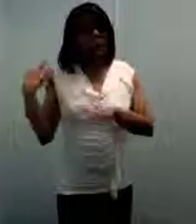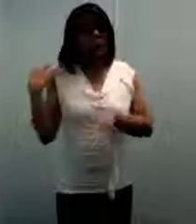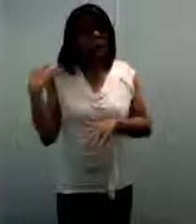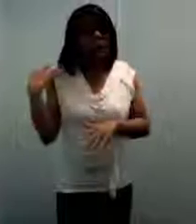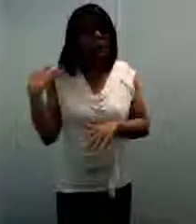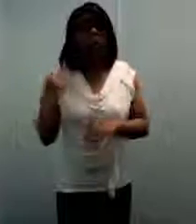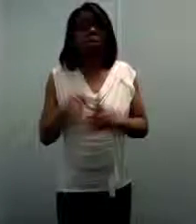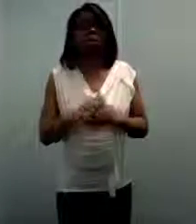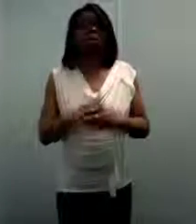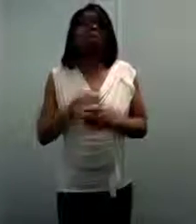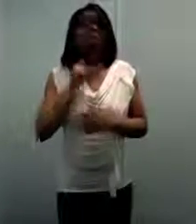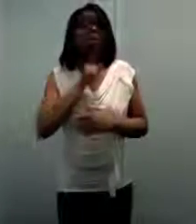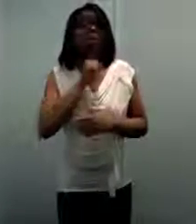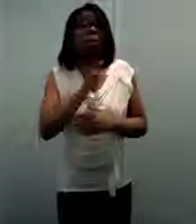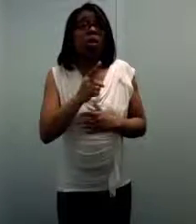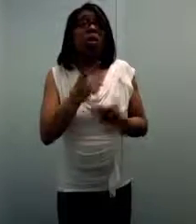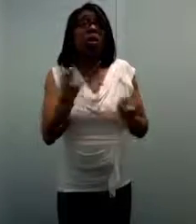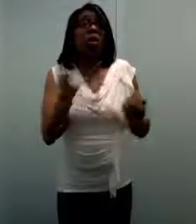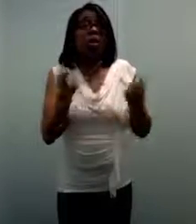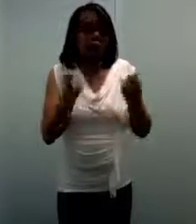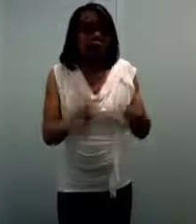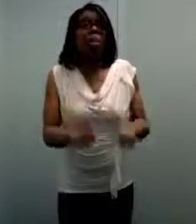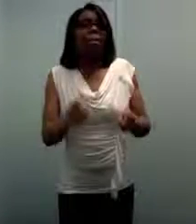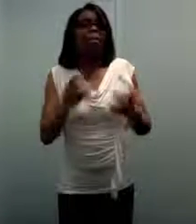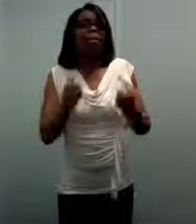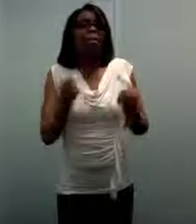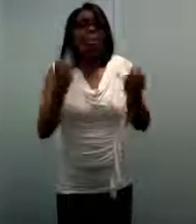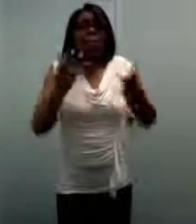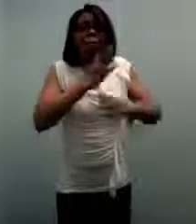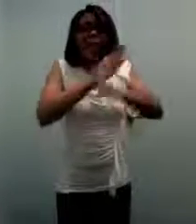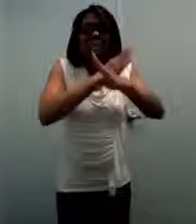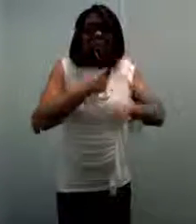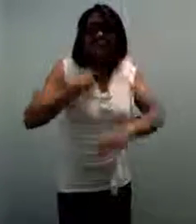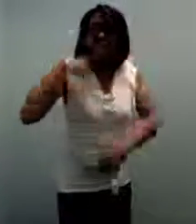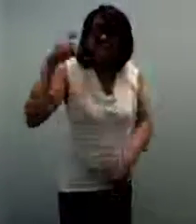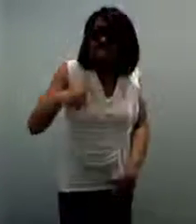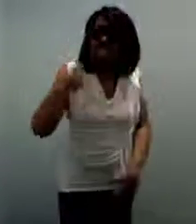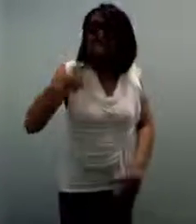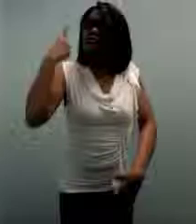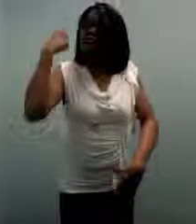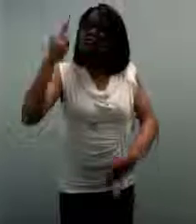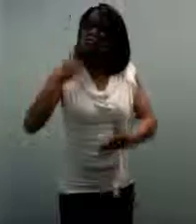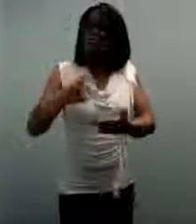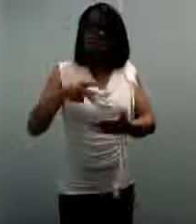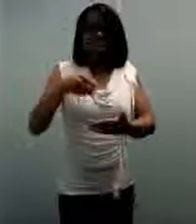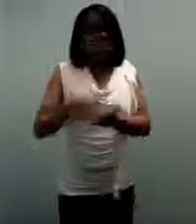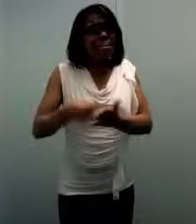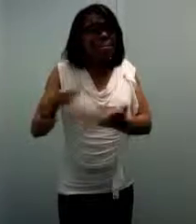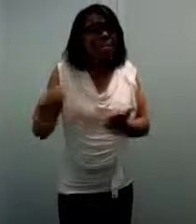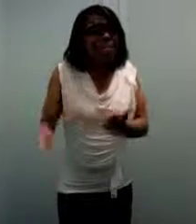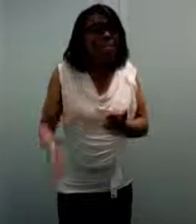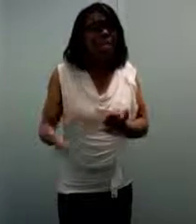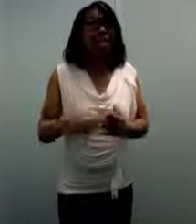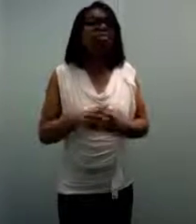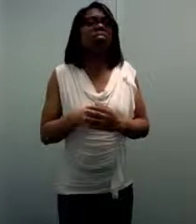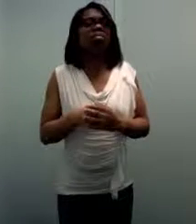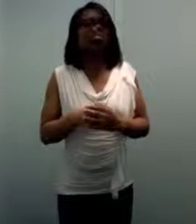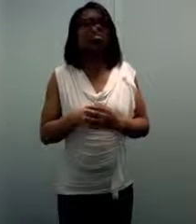optimize what happens. You know, how many years of protection do I need? What does that do to the payments and to the interest rates and so forth? Now, I'm not for 1